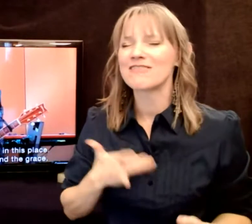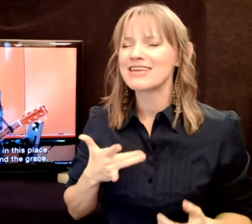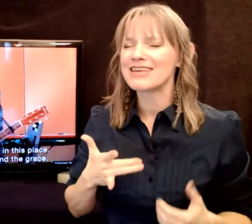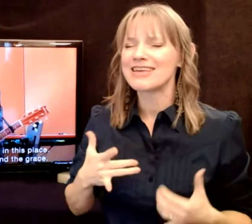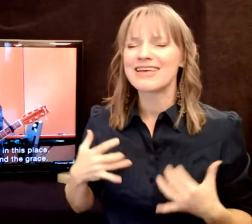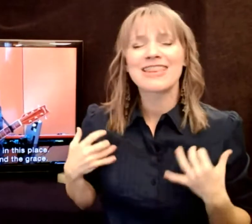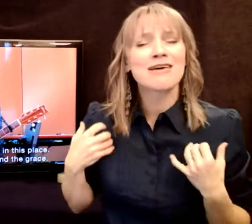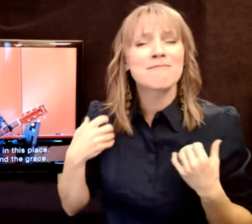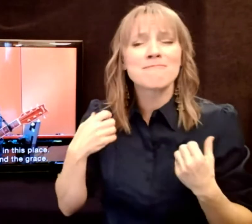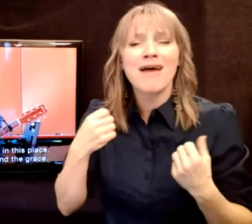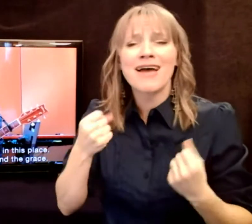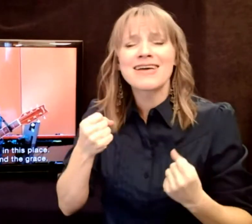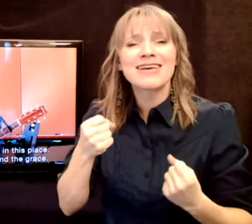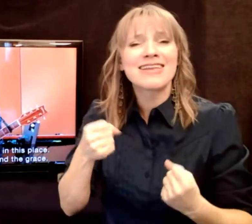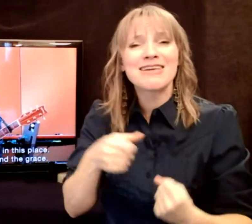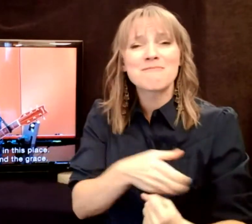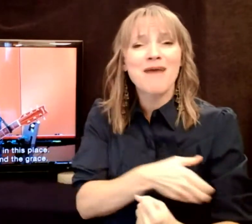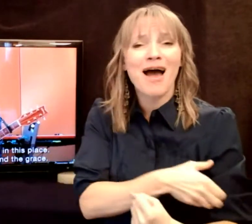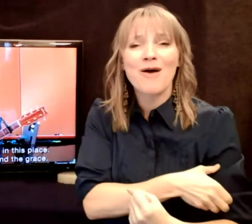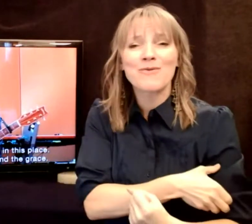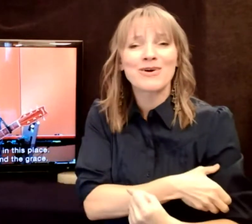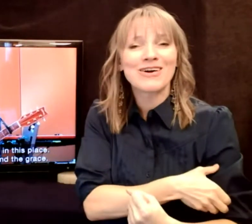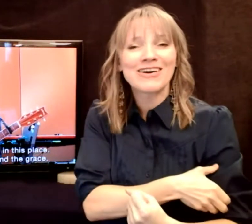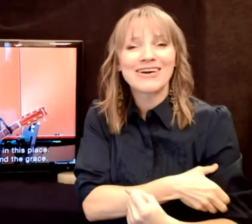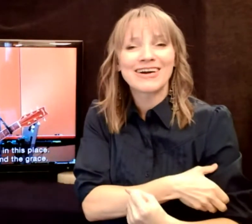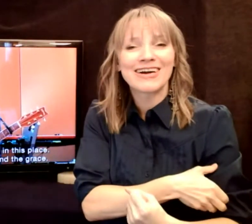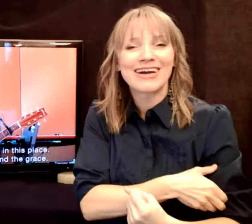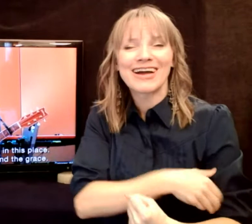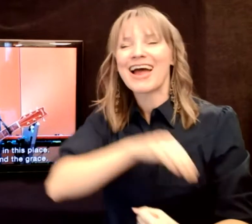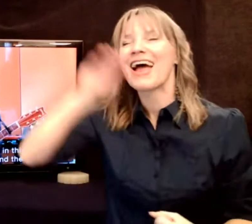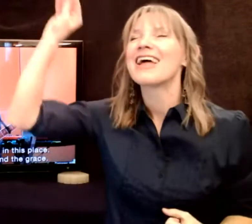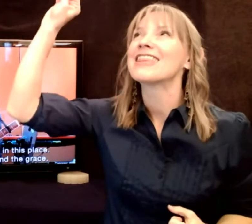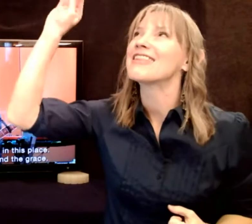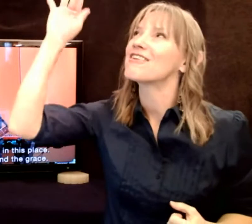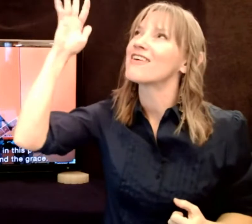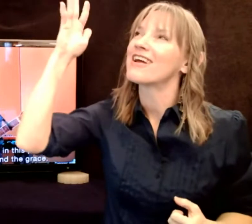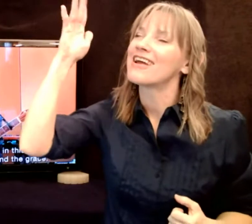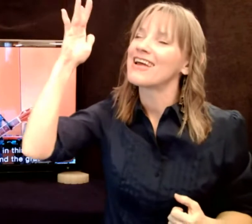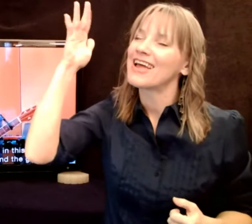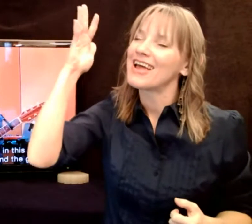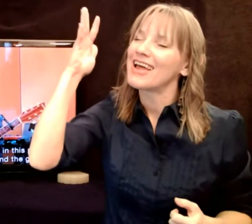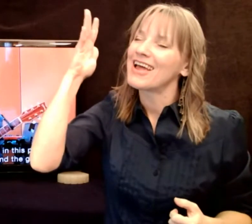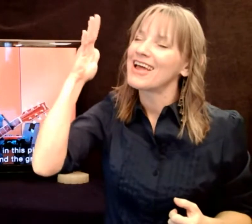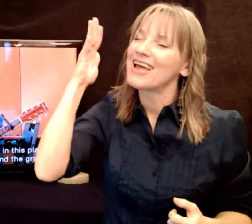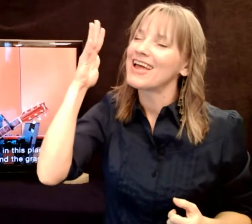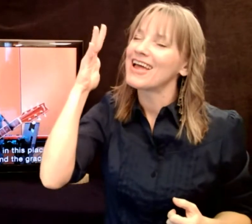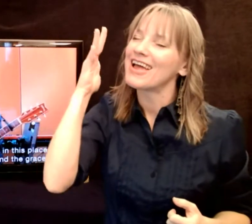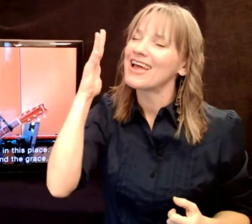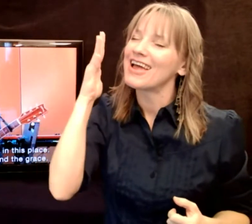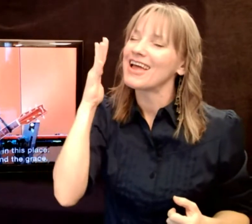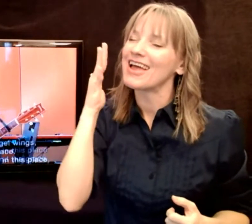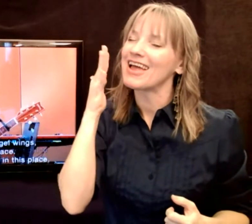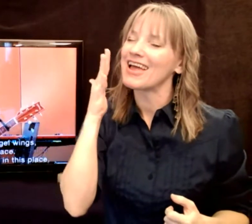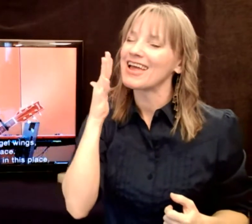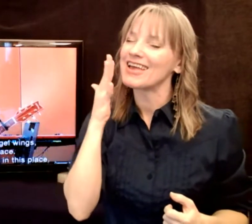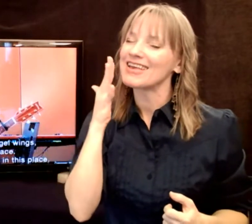can feel the mighty power and the grace.